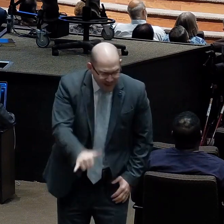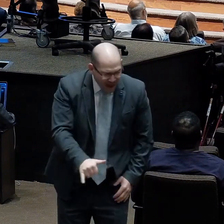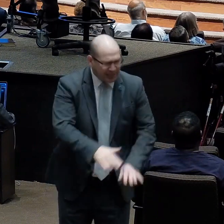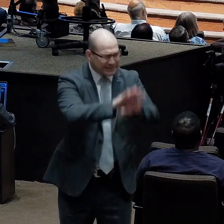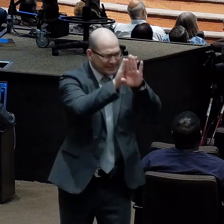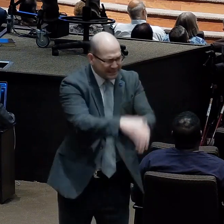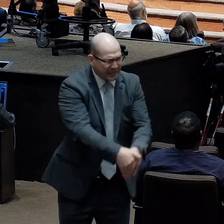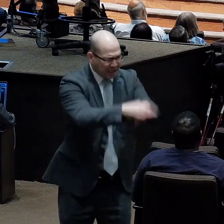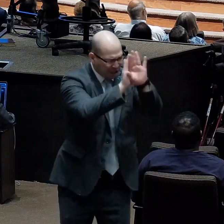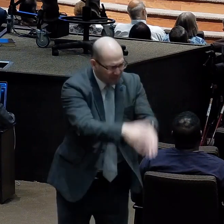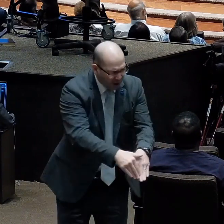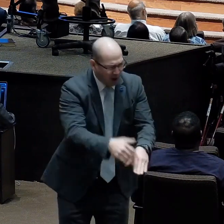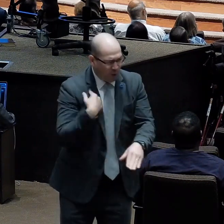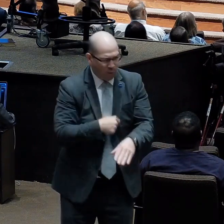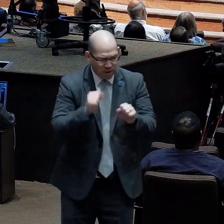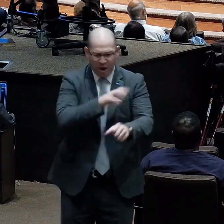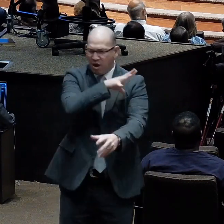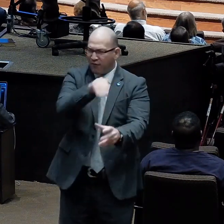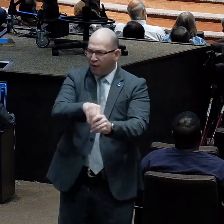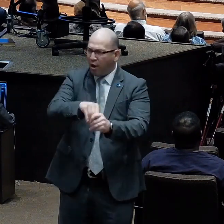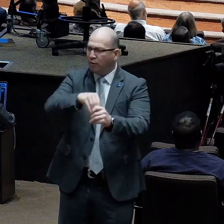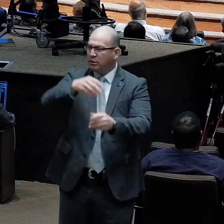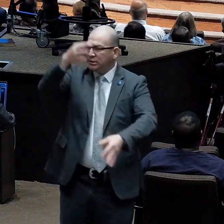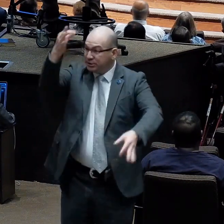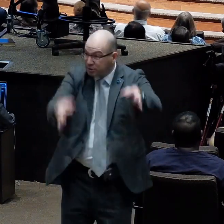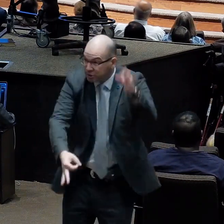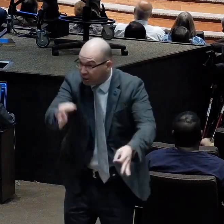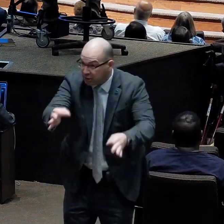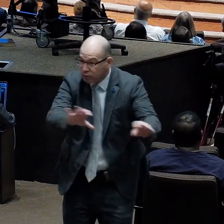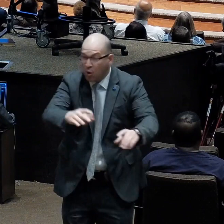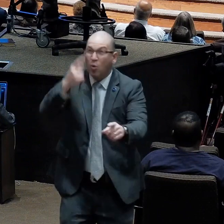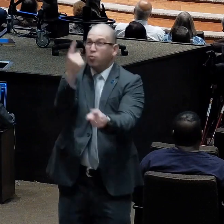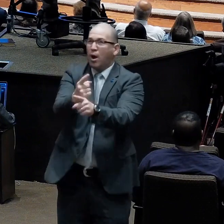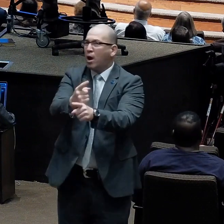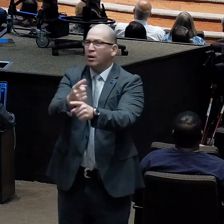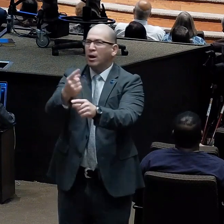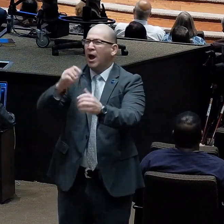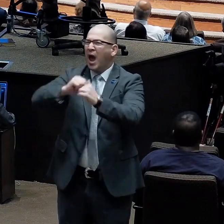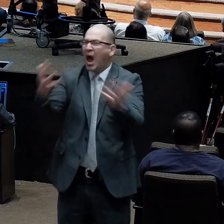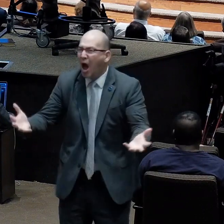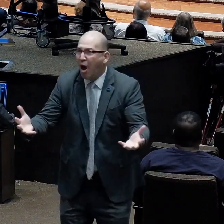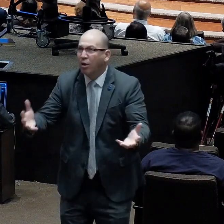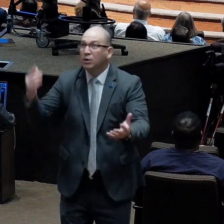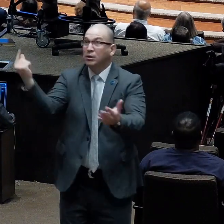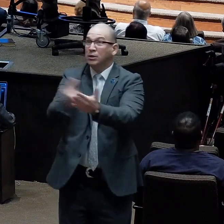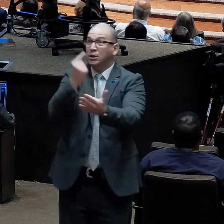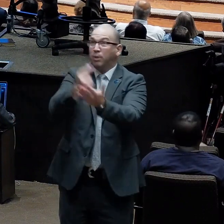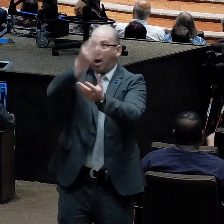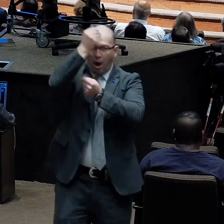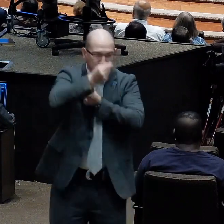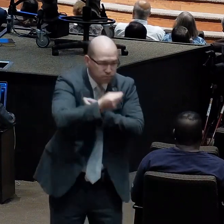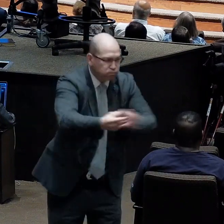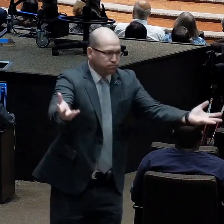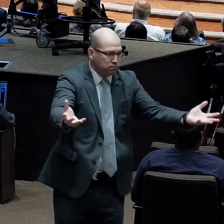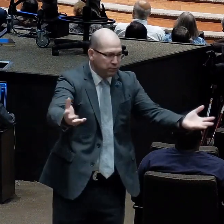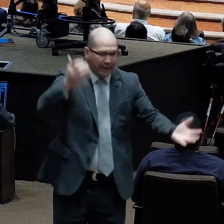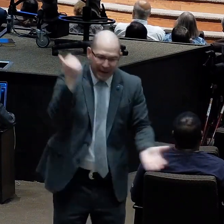in justice, in doing justly, is telling someone else how to get saved. Amen!